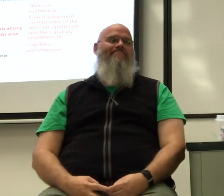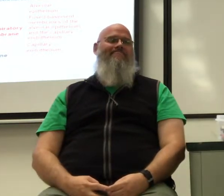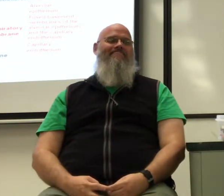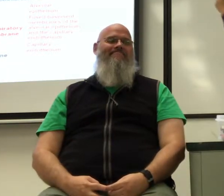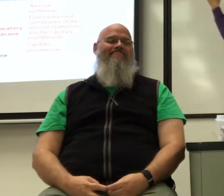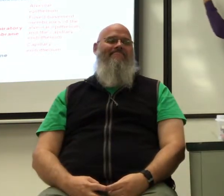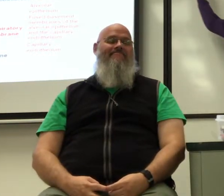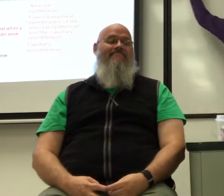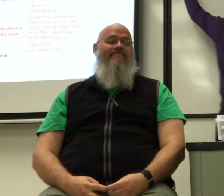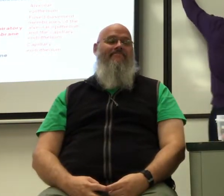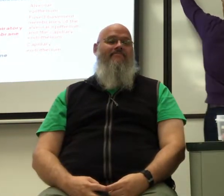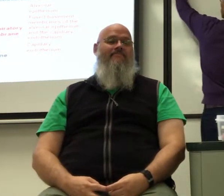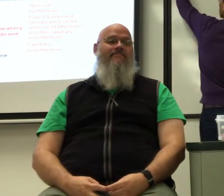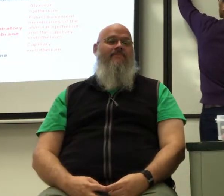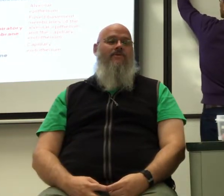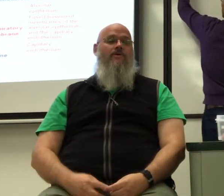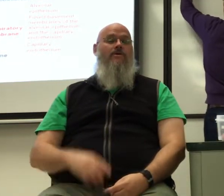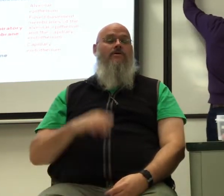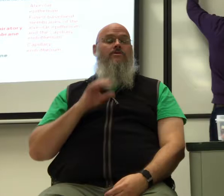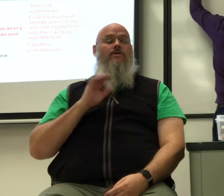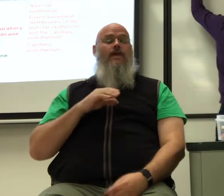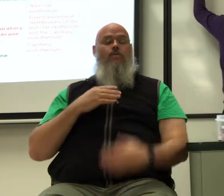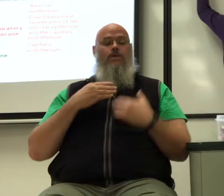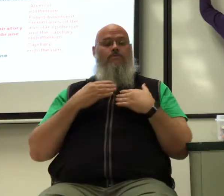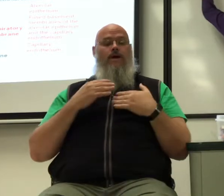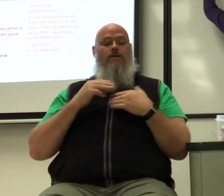So in defining the respiratory membrane,